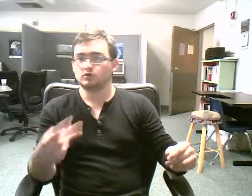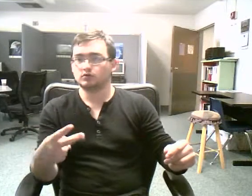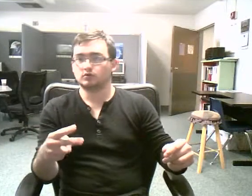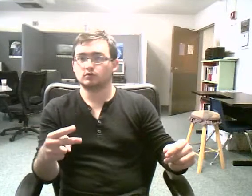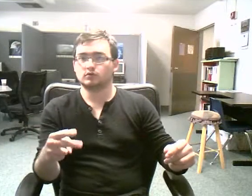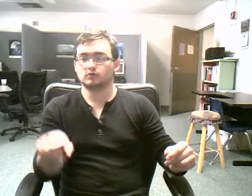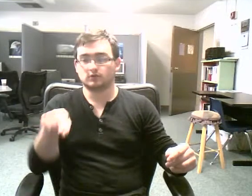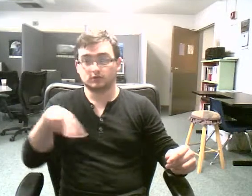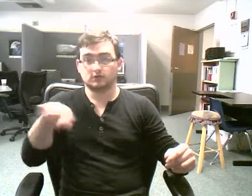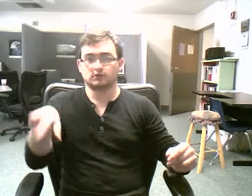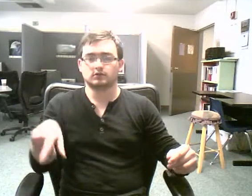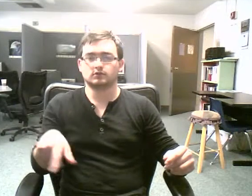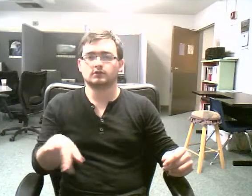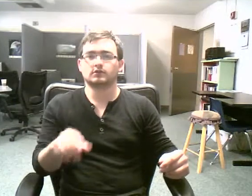Decomposition.